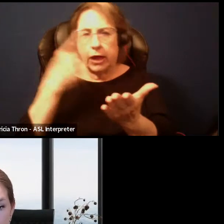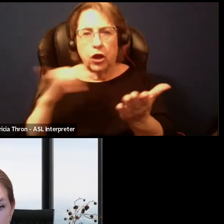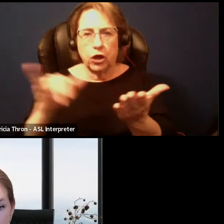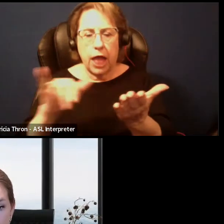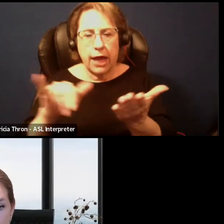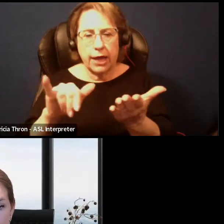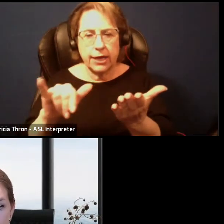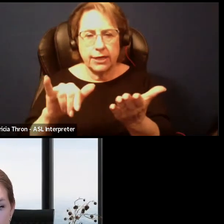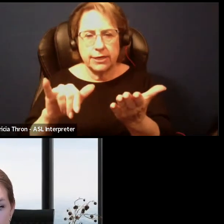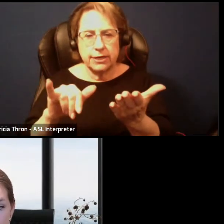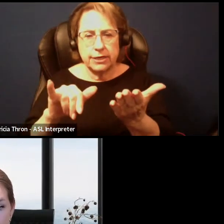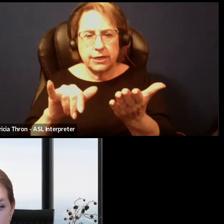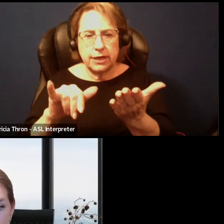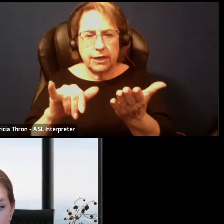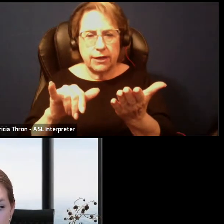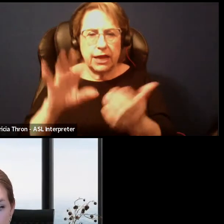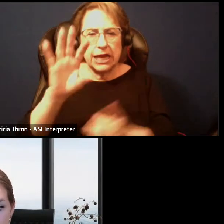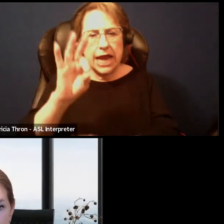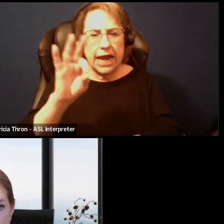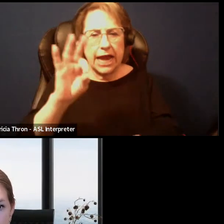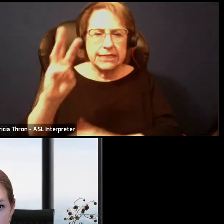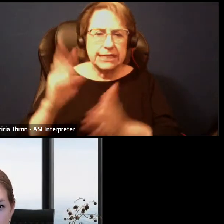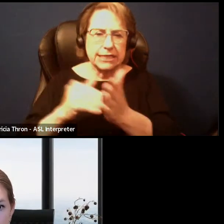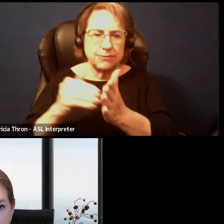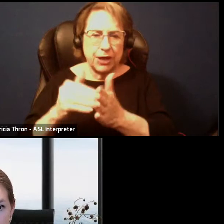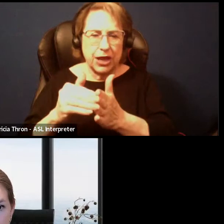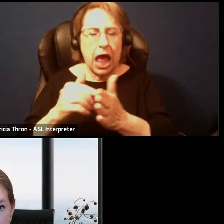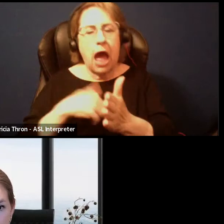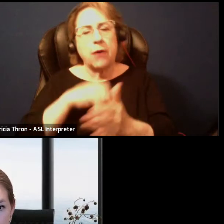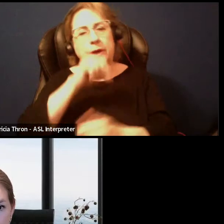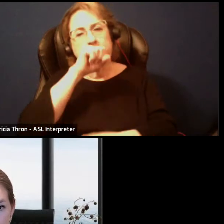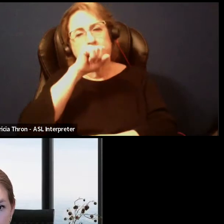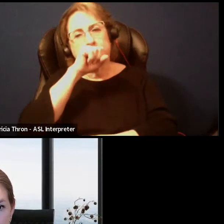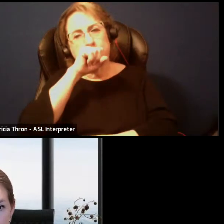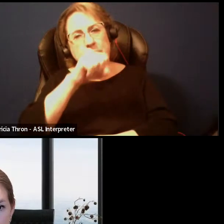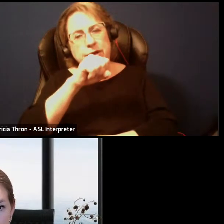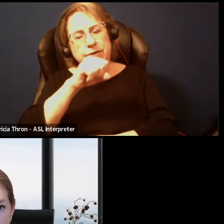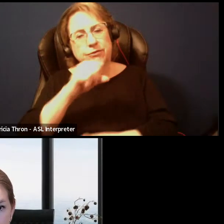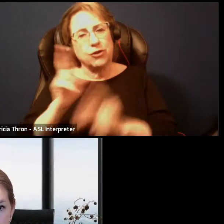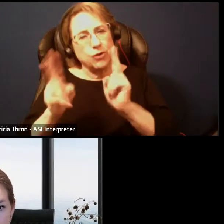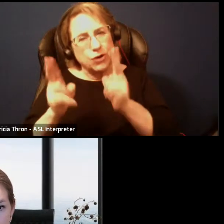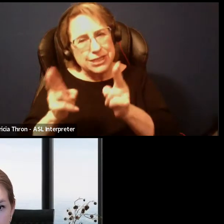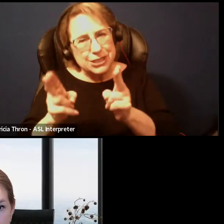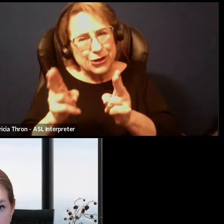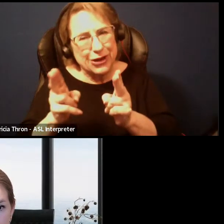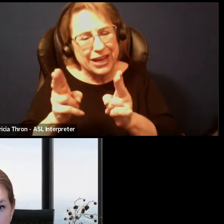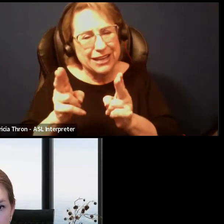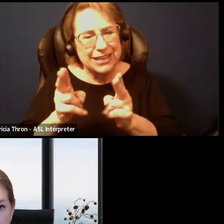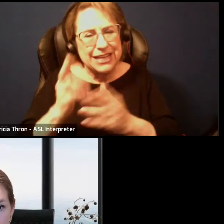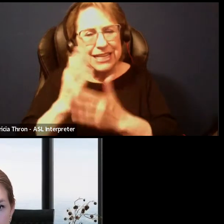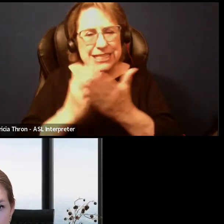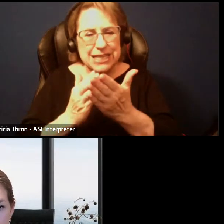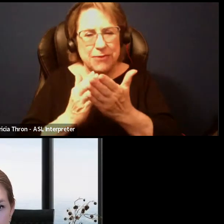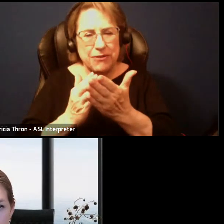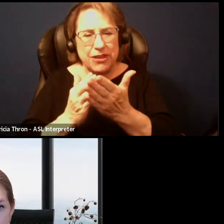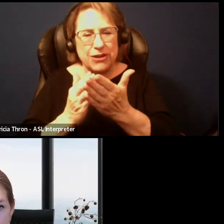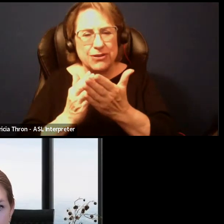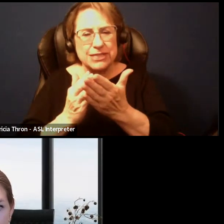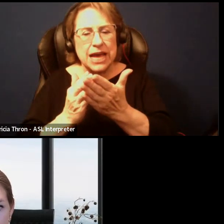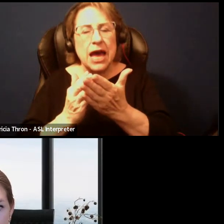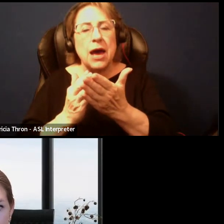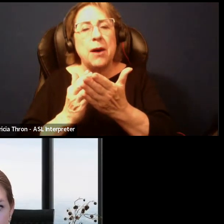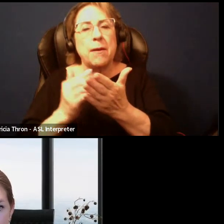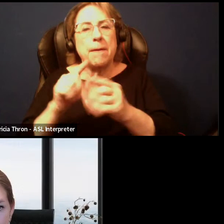96, while Trustee Griffin, I would love to accelerate some of those. I think the planning for that, in order to ensure we